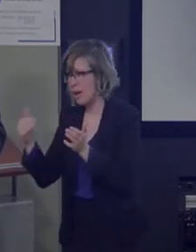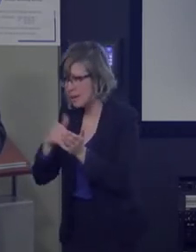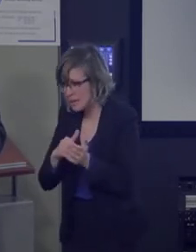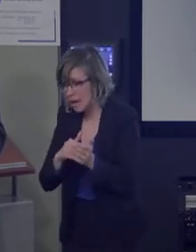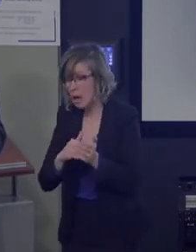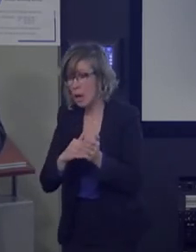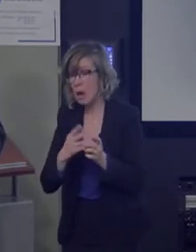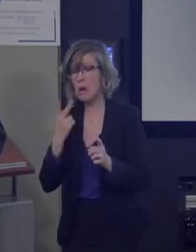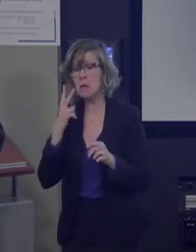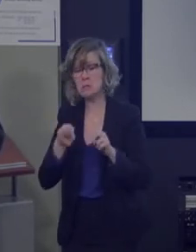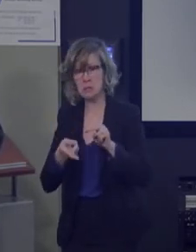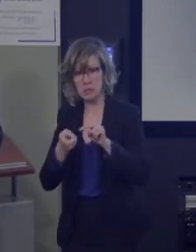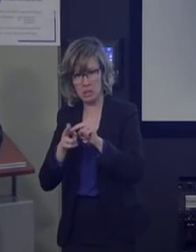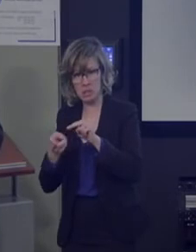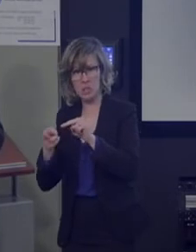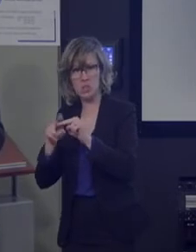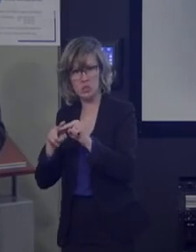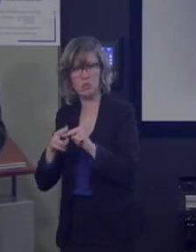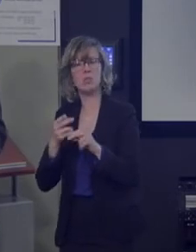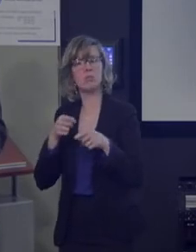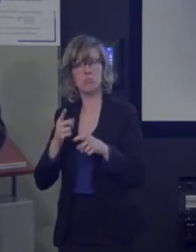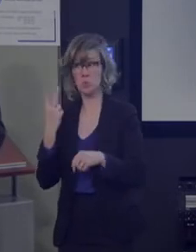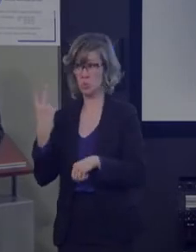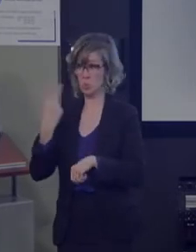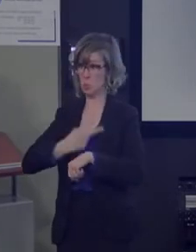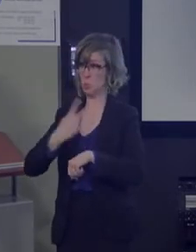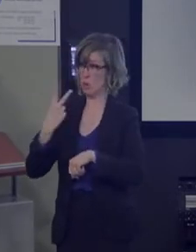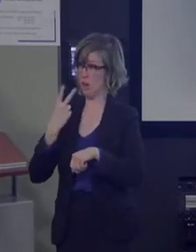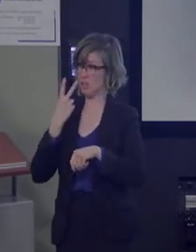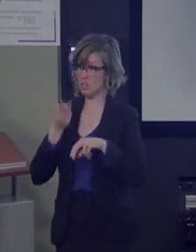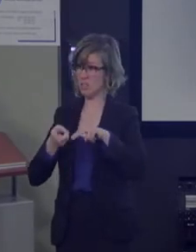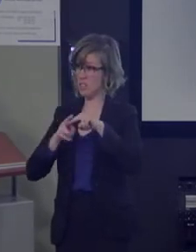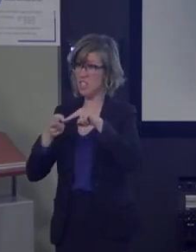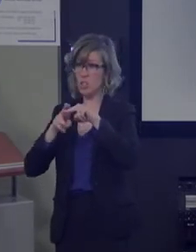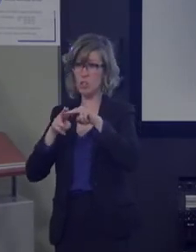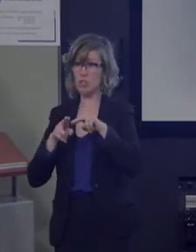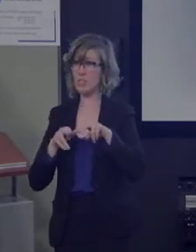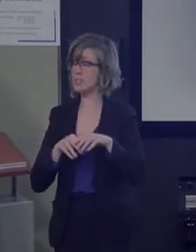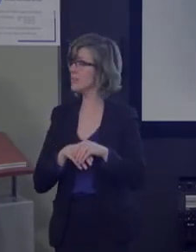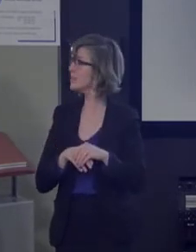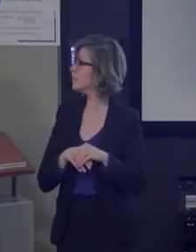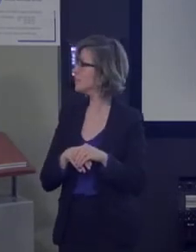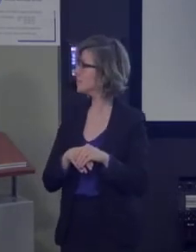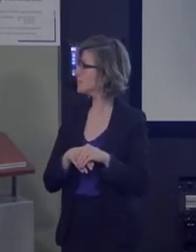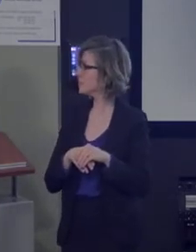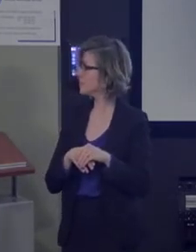increase over a 2-day period until the children.